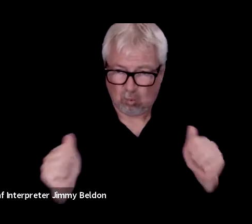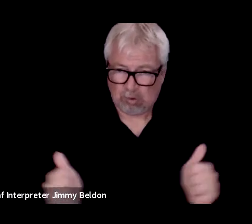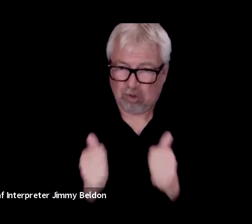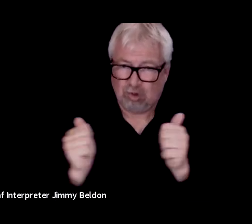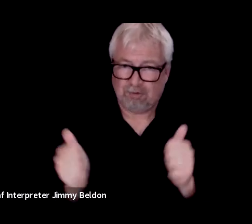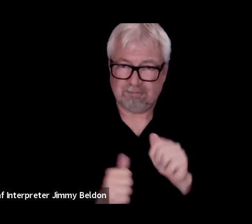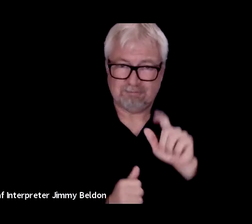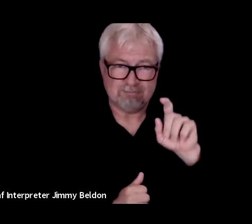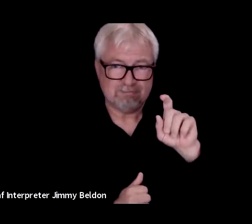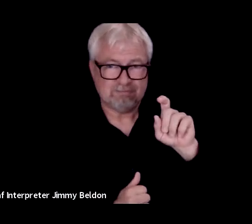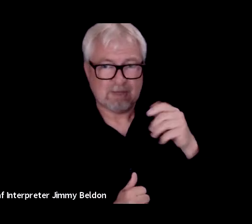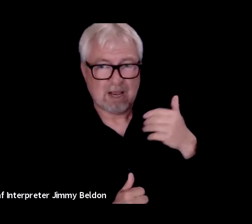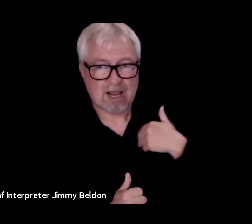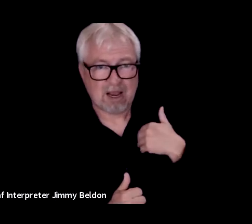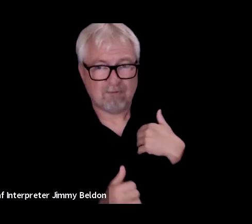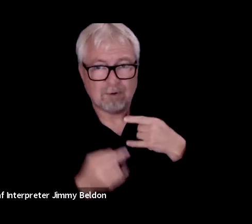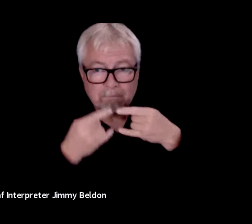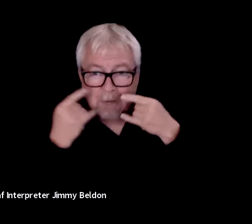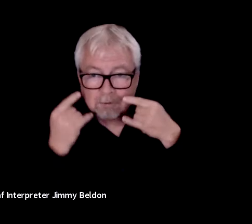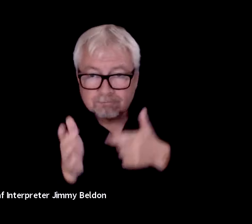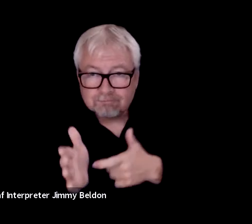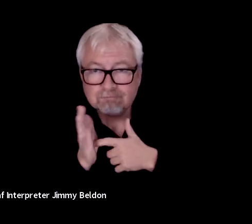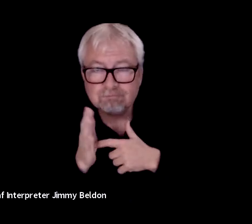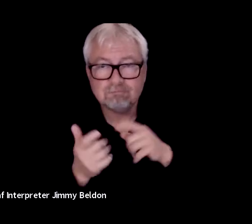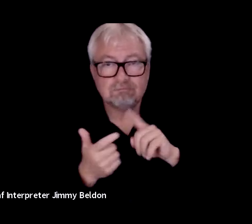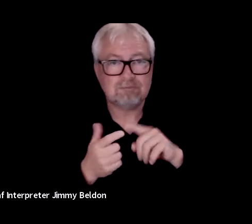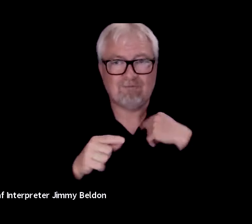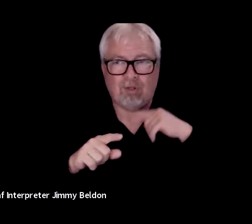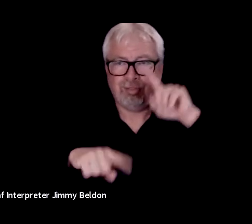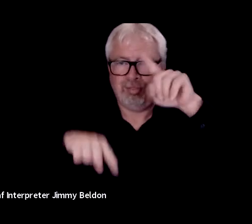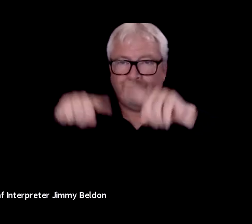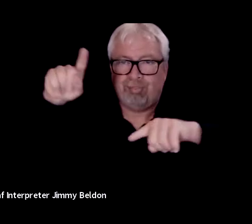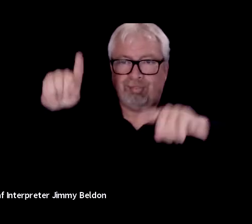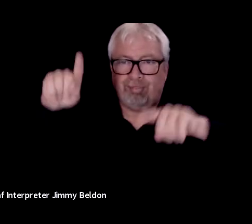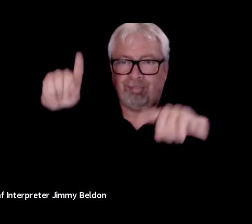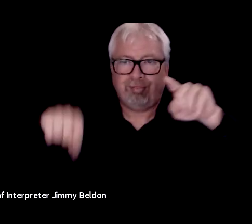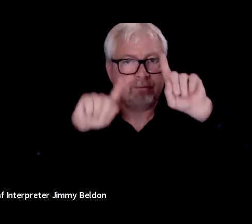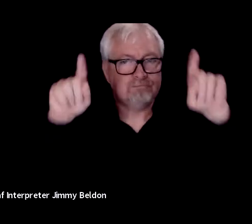wondering, what's your anticipation for when that impact will be seen?